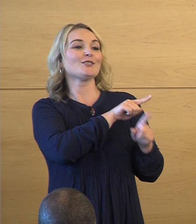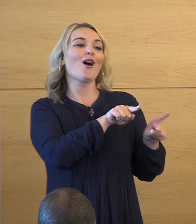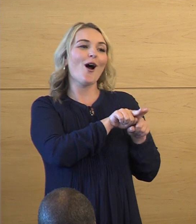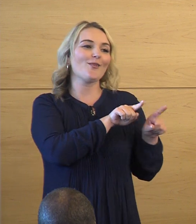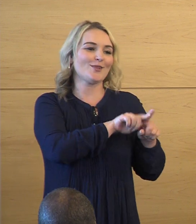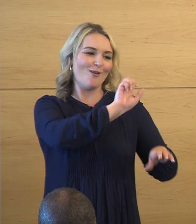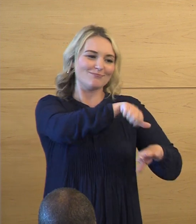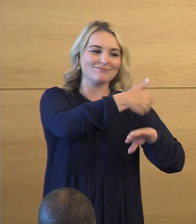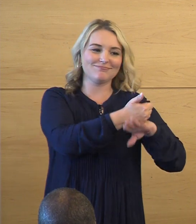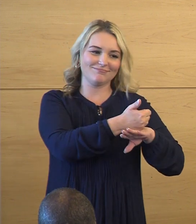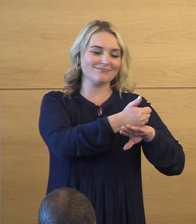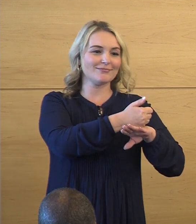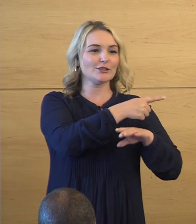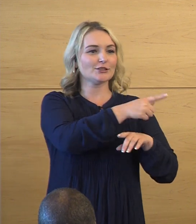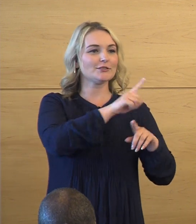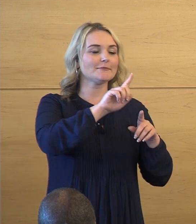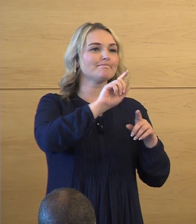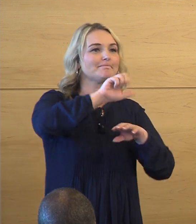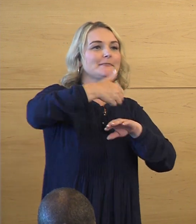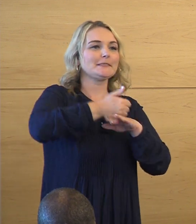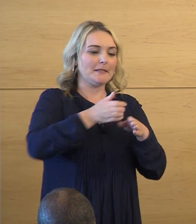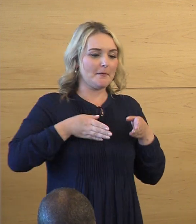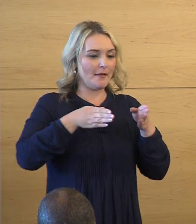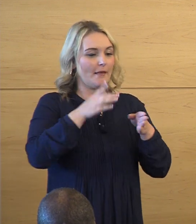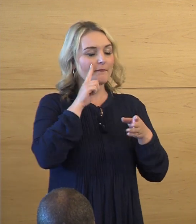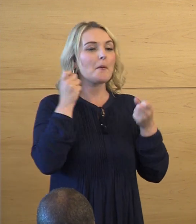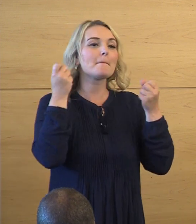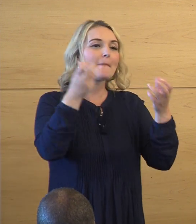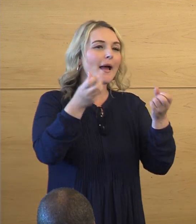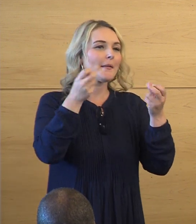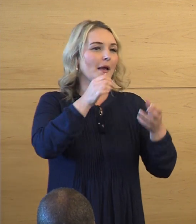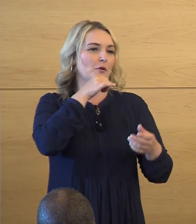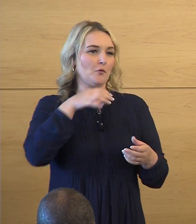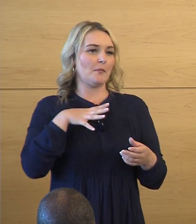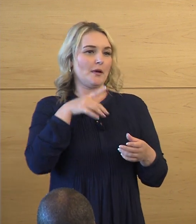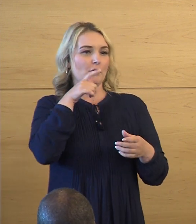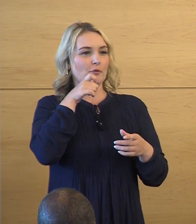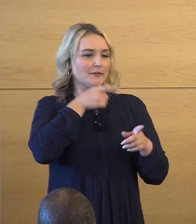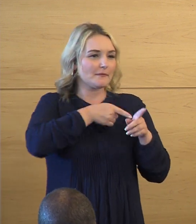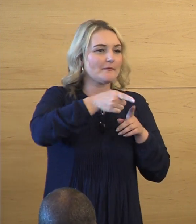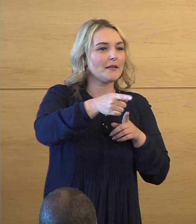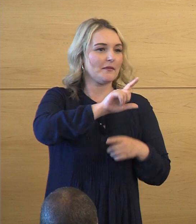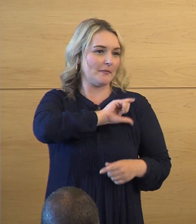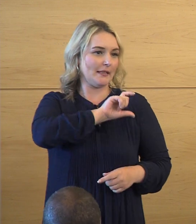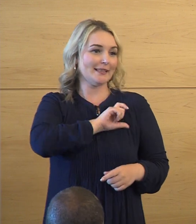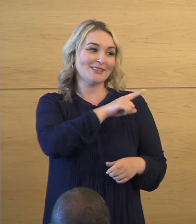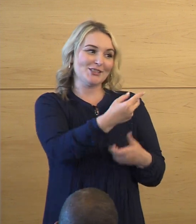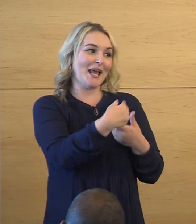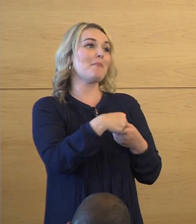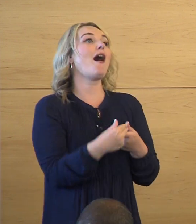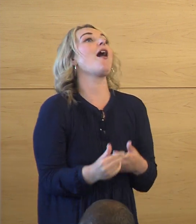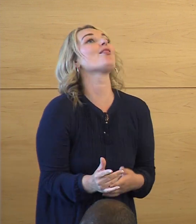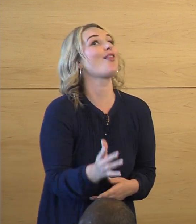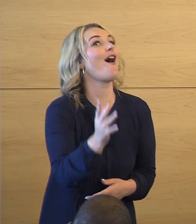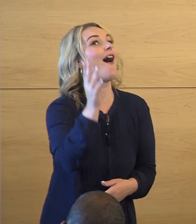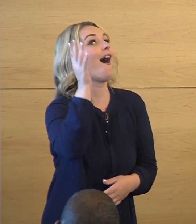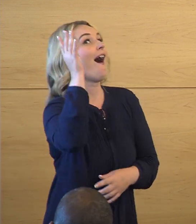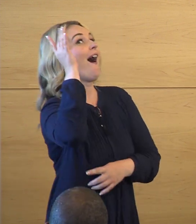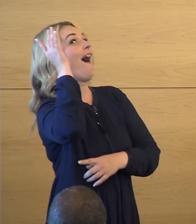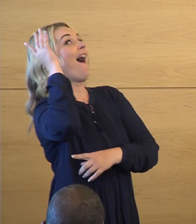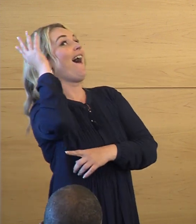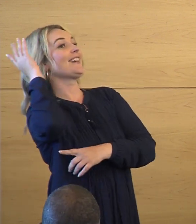trailblazer. She has paved the way for so many women in policing. She came on a long time ago.